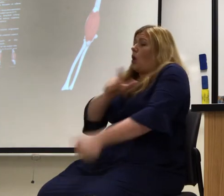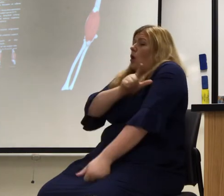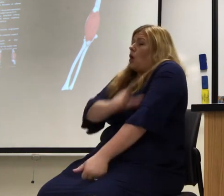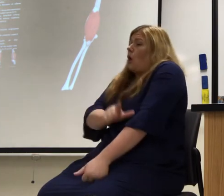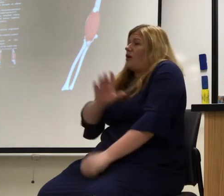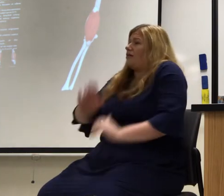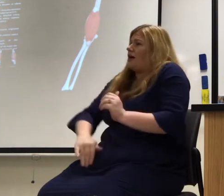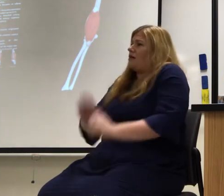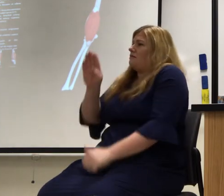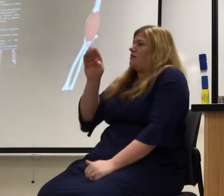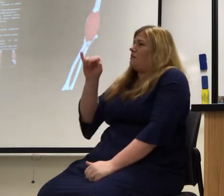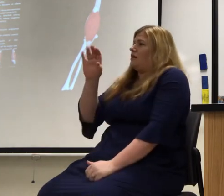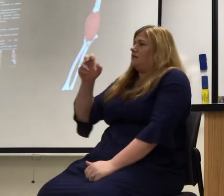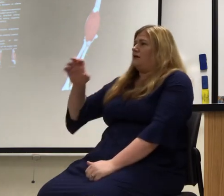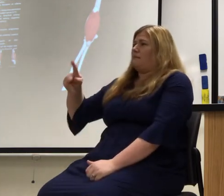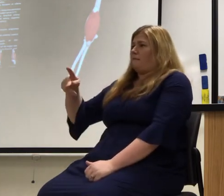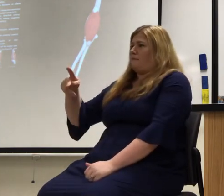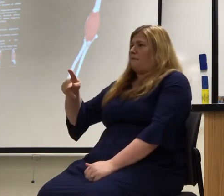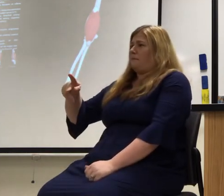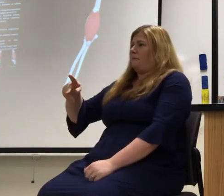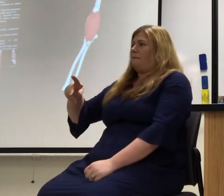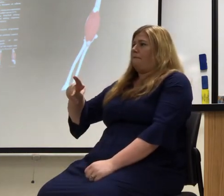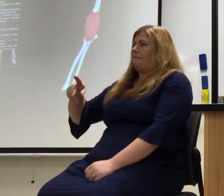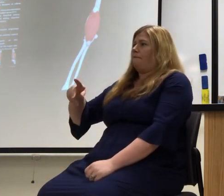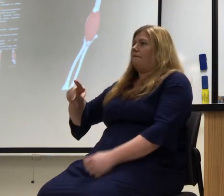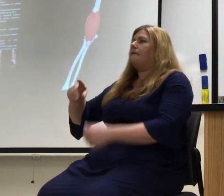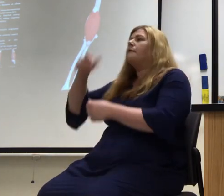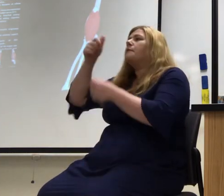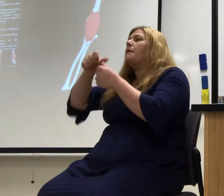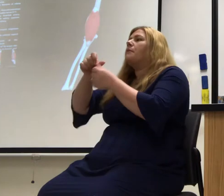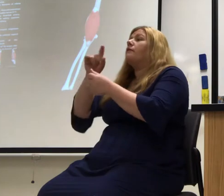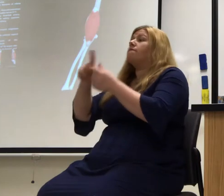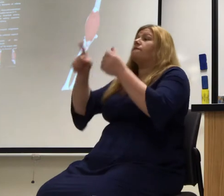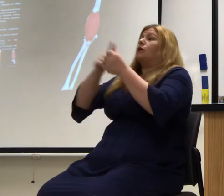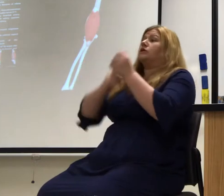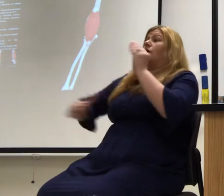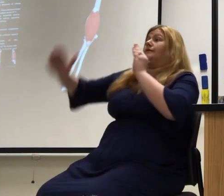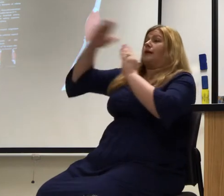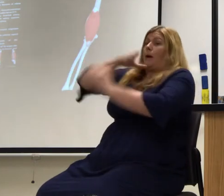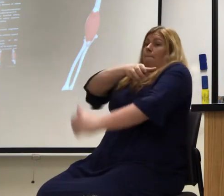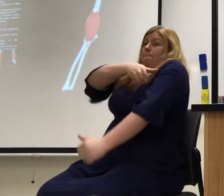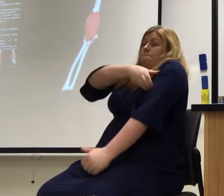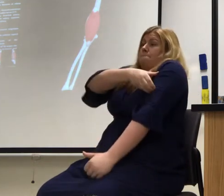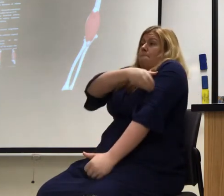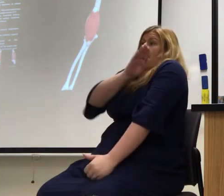it's almost a guarantee you miss it if you can't remember it's deep to the biceps. Okay.